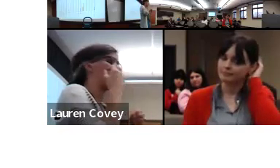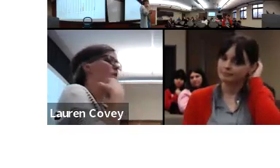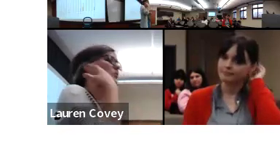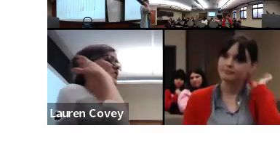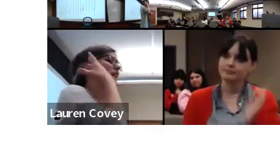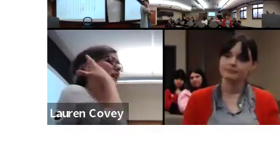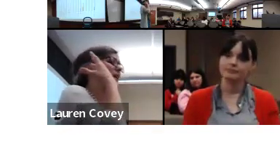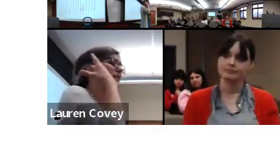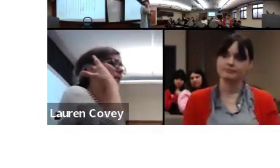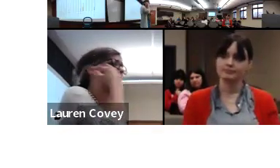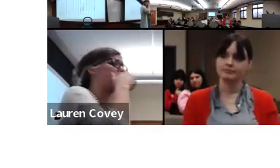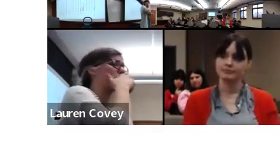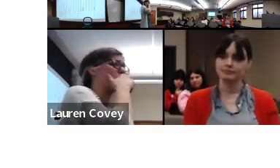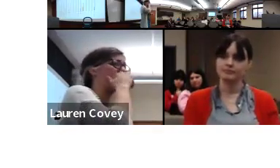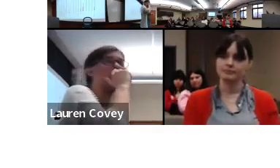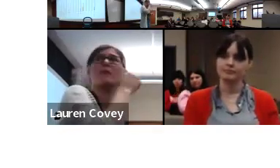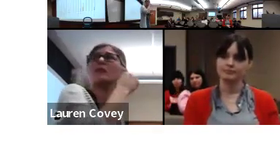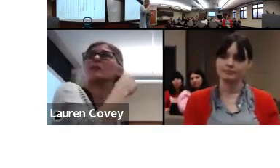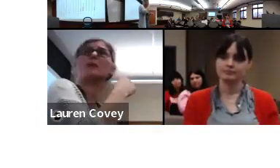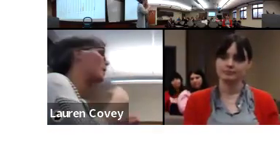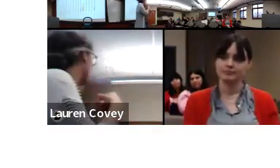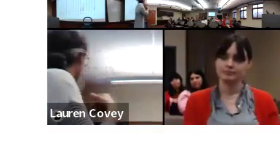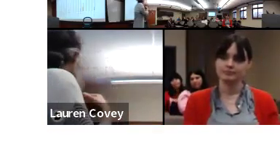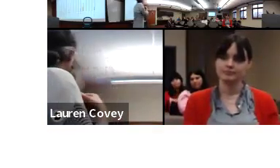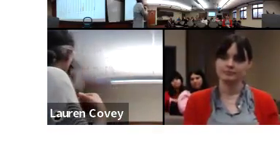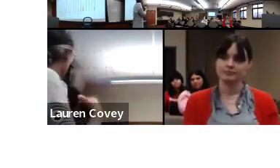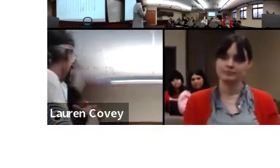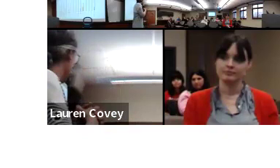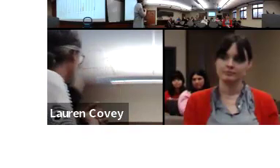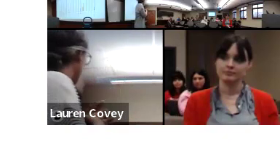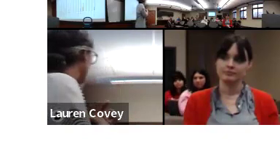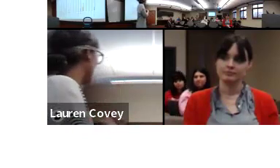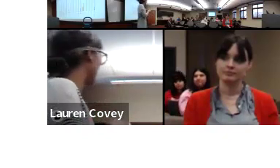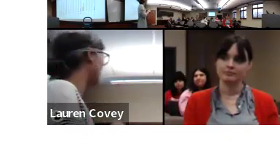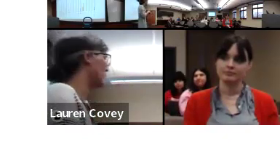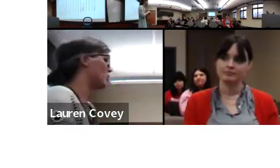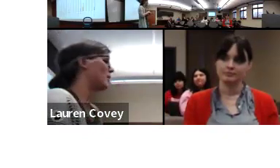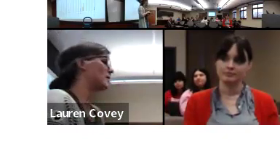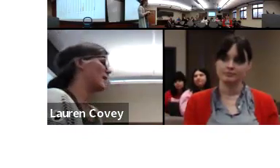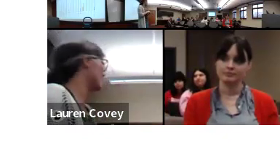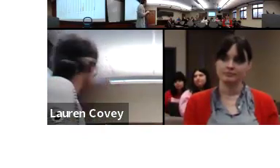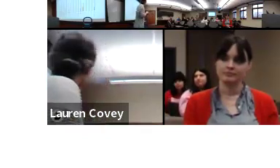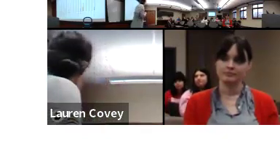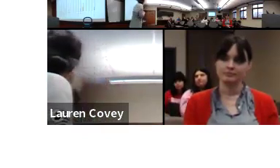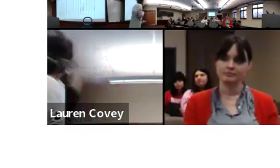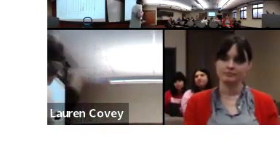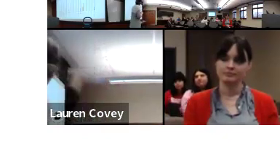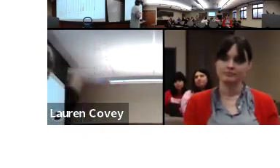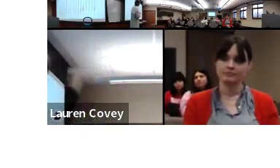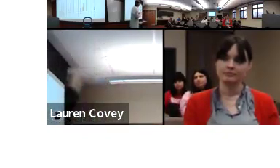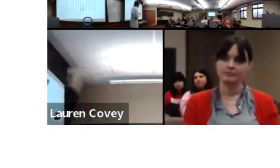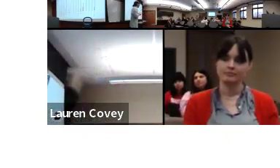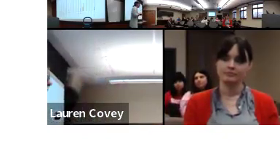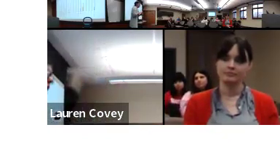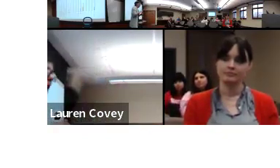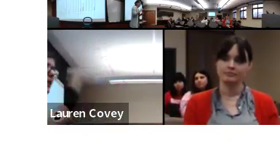language doesn't end up sitting in the same spots, right? So some of these people have been included in multiple studies, and I think it was